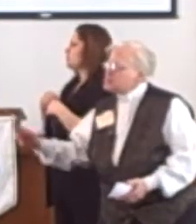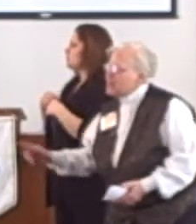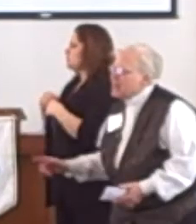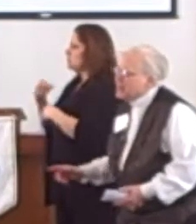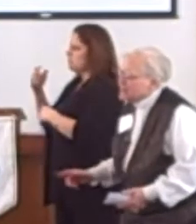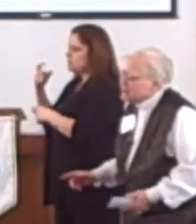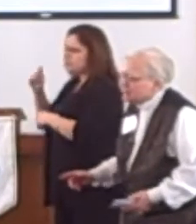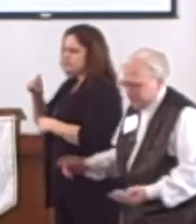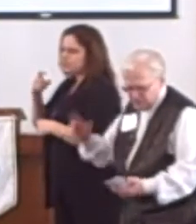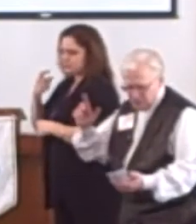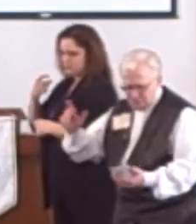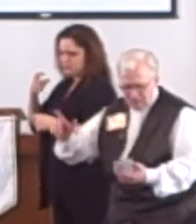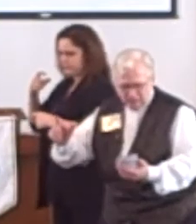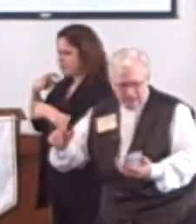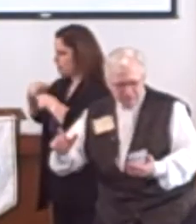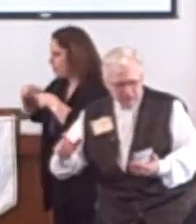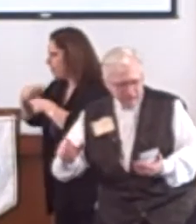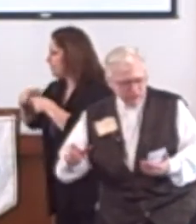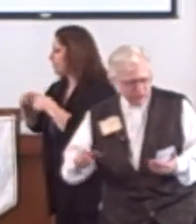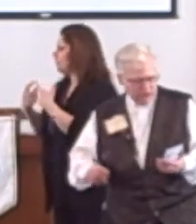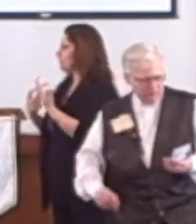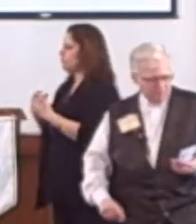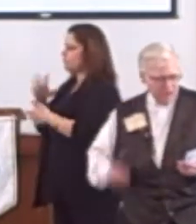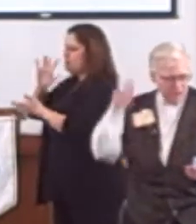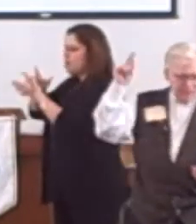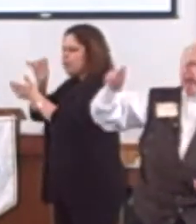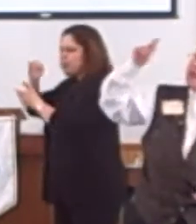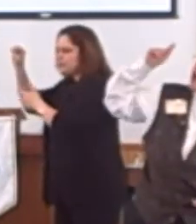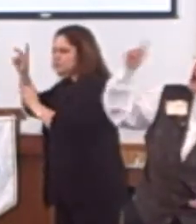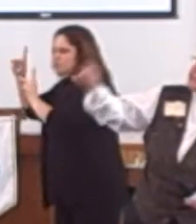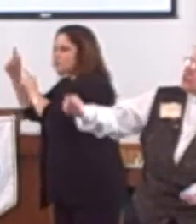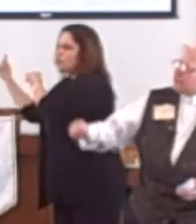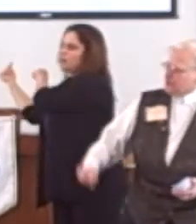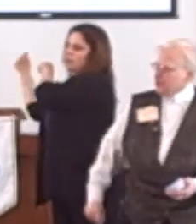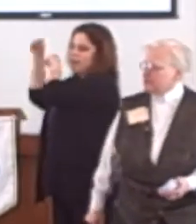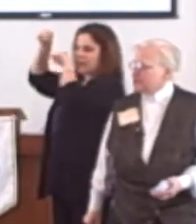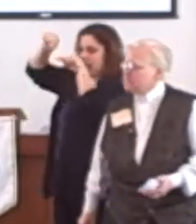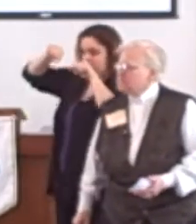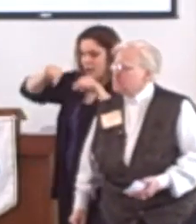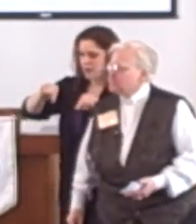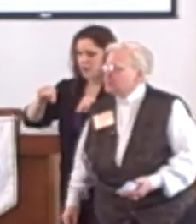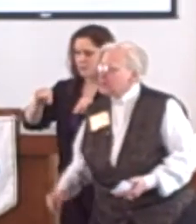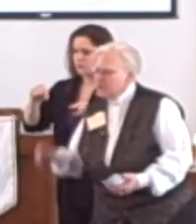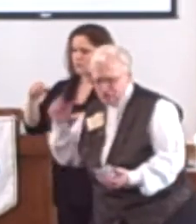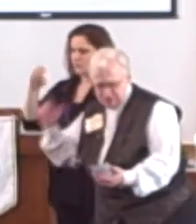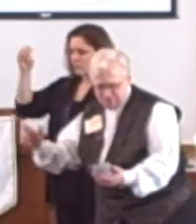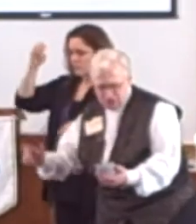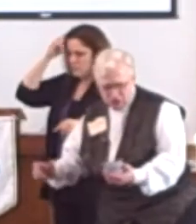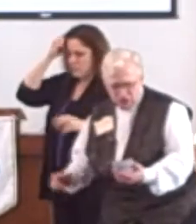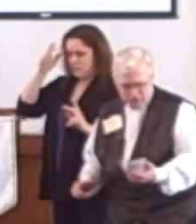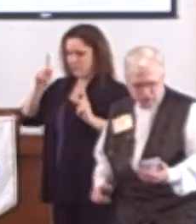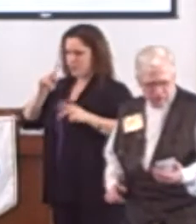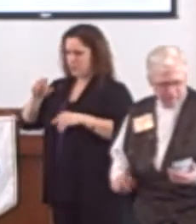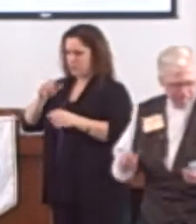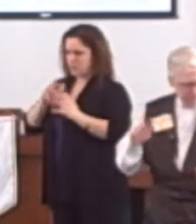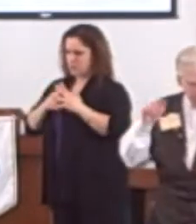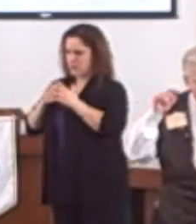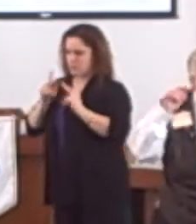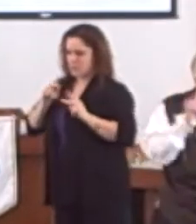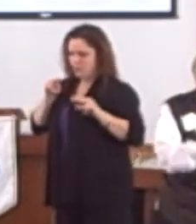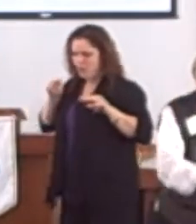they're Hispanic, they're Middle Eastern. They are different. Different